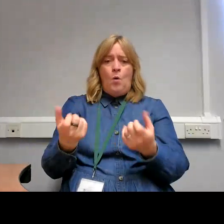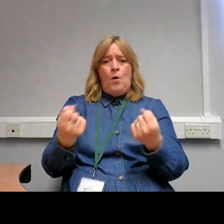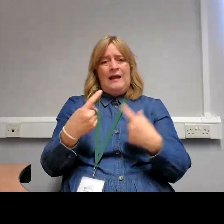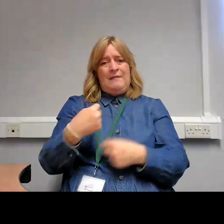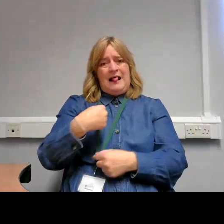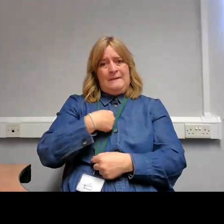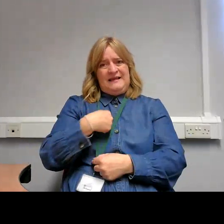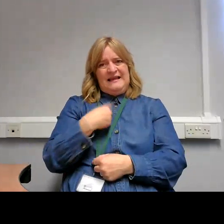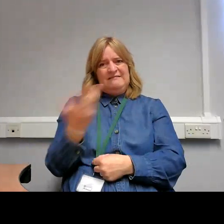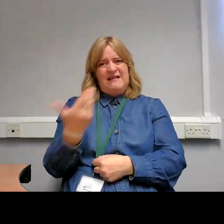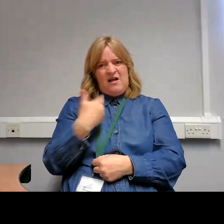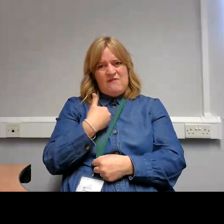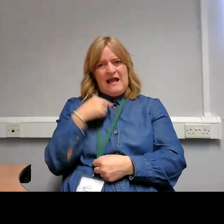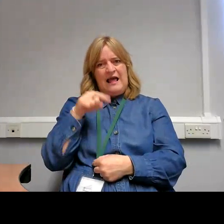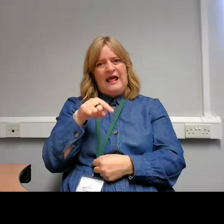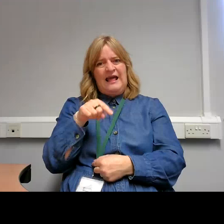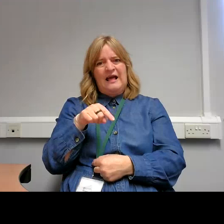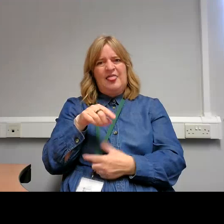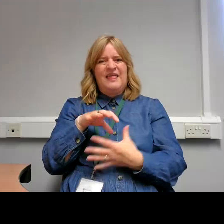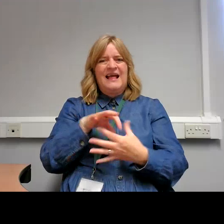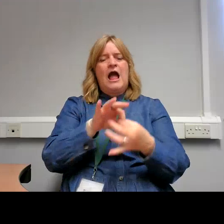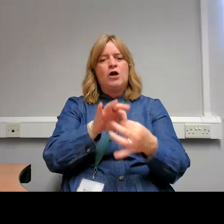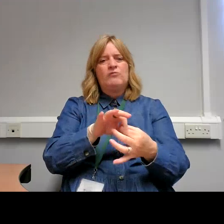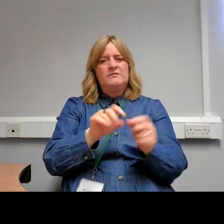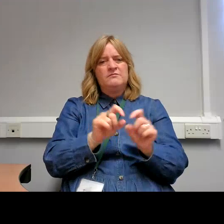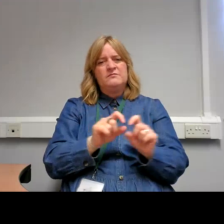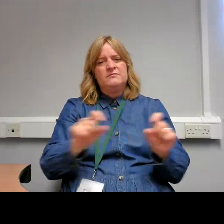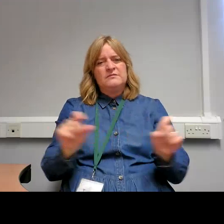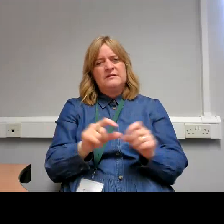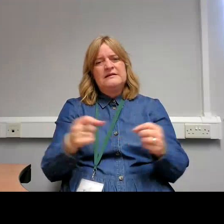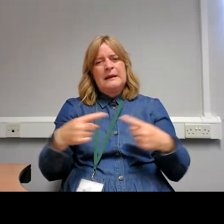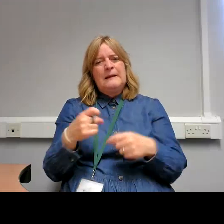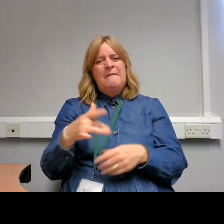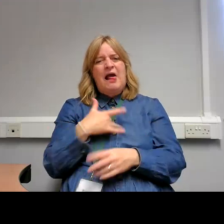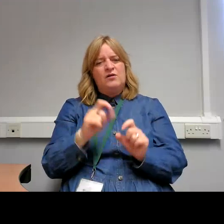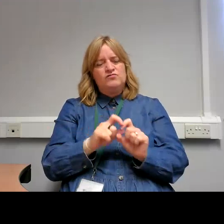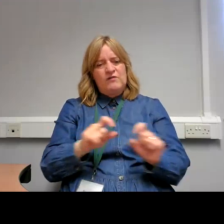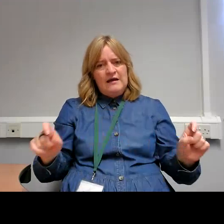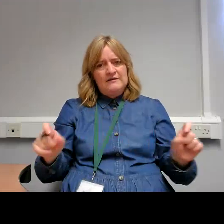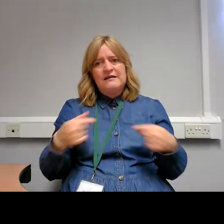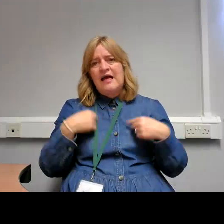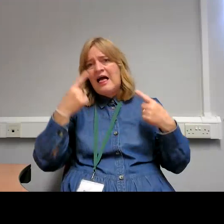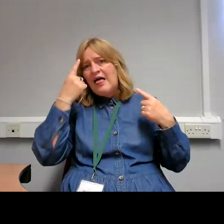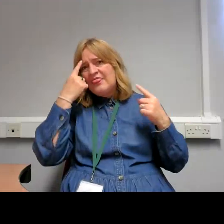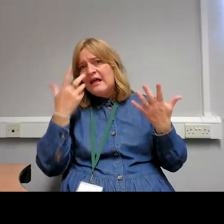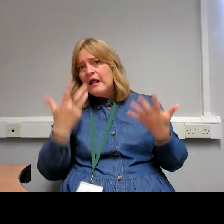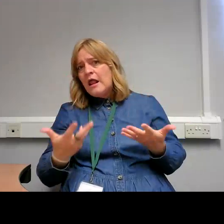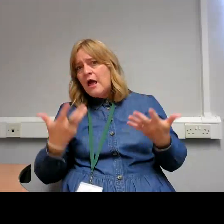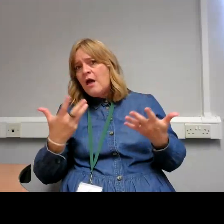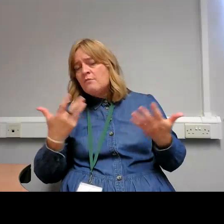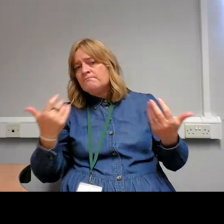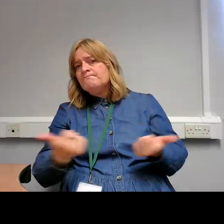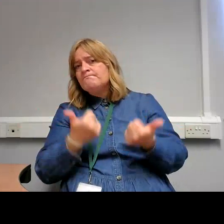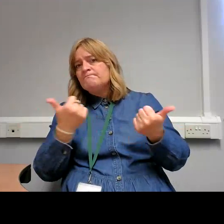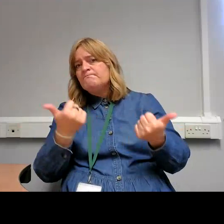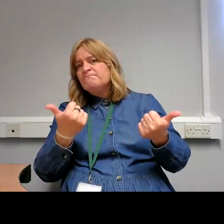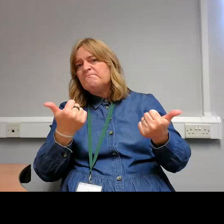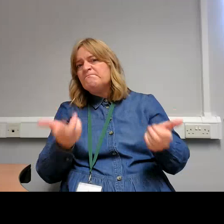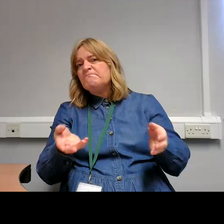address, which everybody should have. So I think we're going to bring it to a close there.